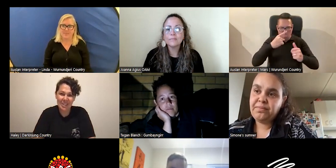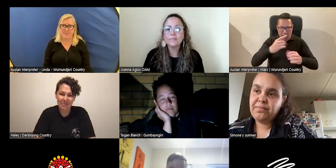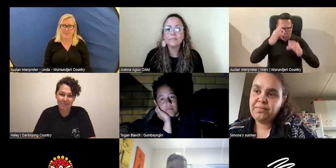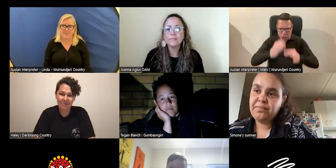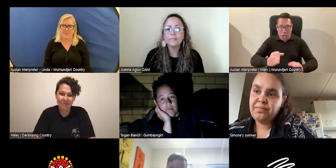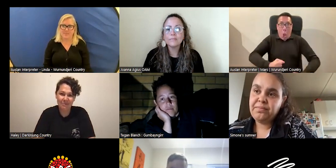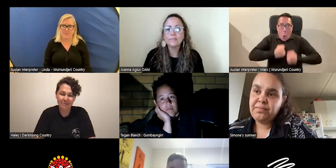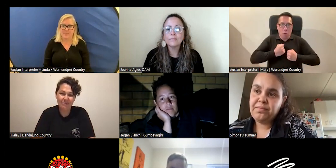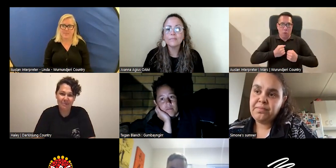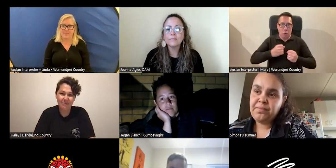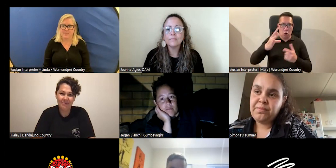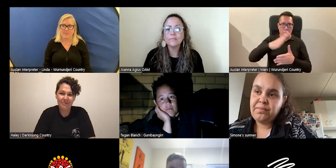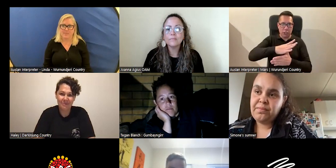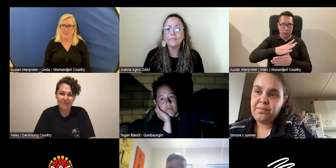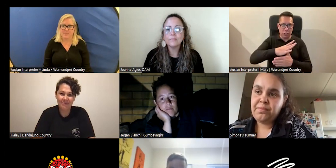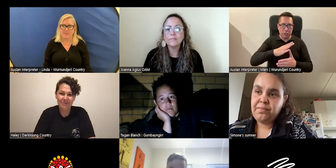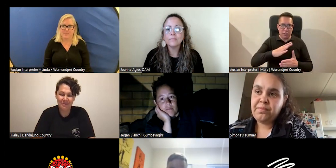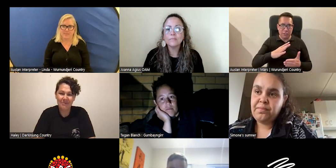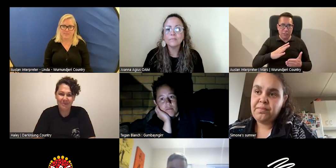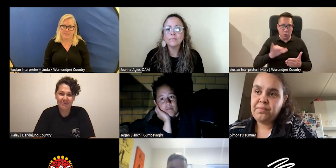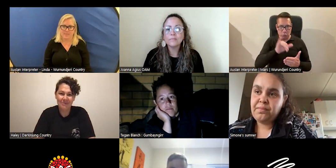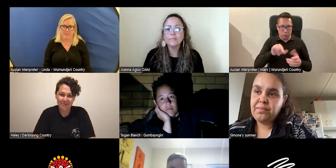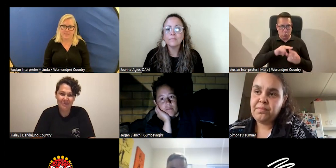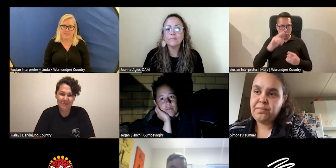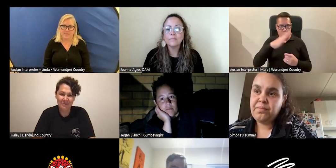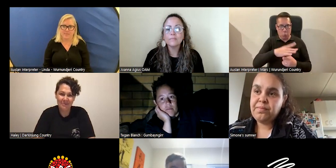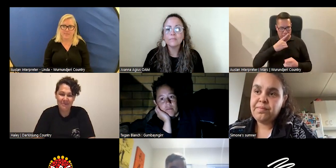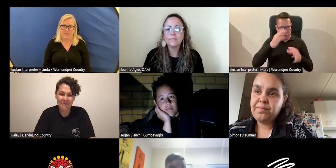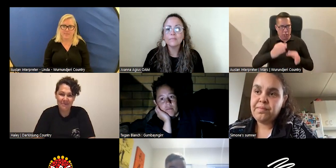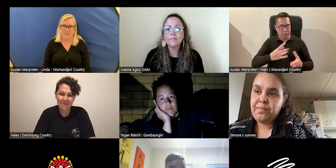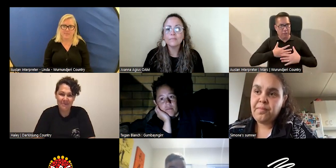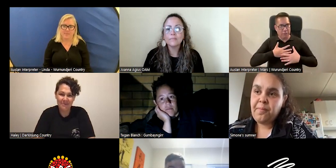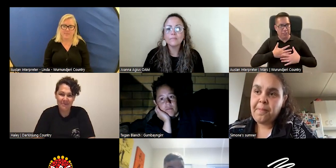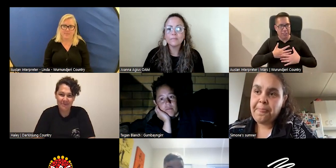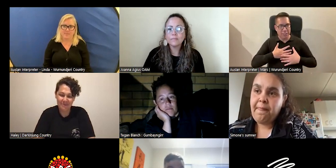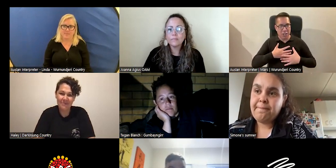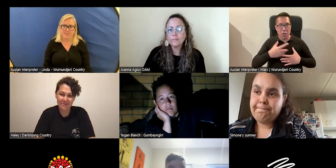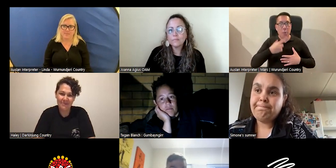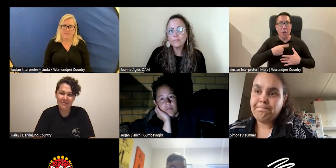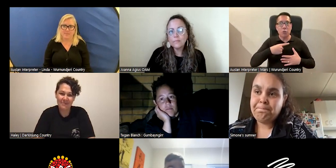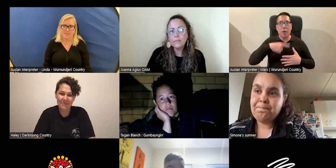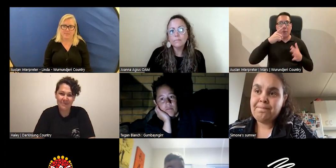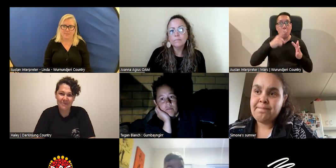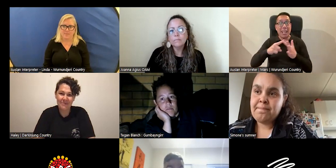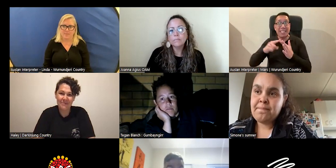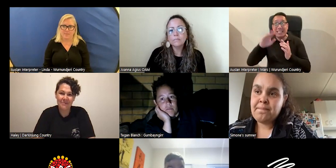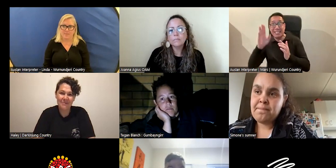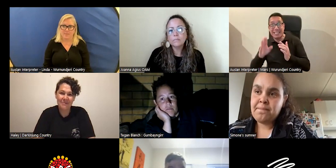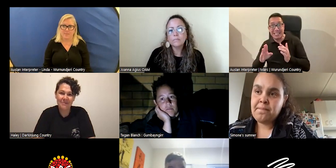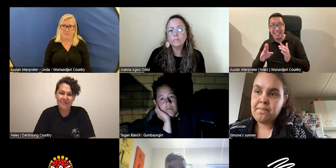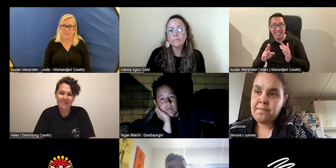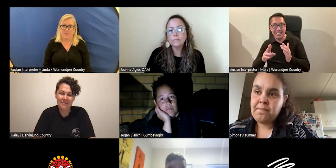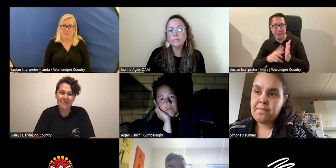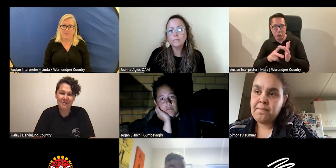priorities. Not because we've got fellas in the east side of the country or the west side of the country telling us what to do here in